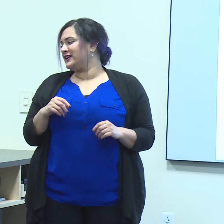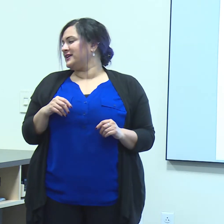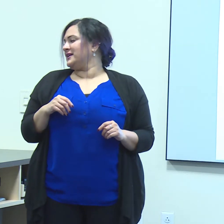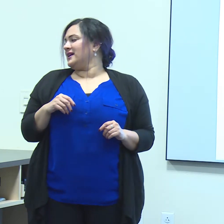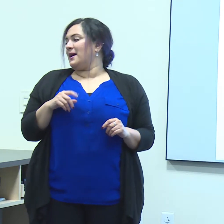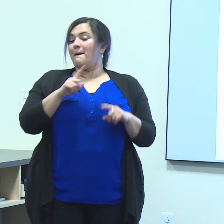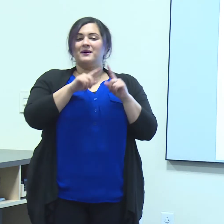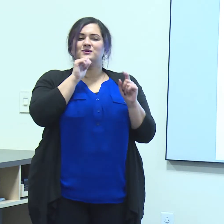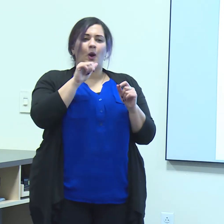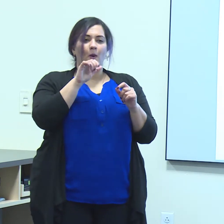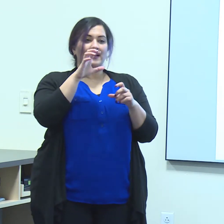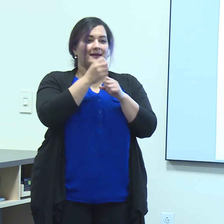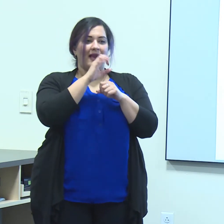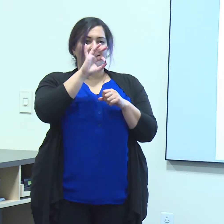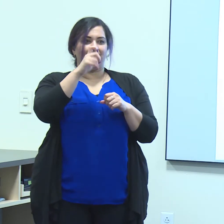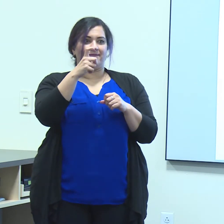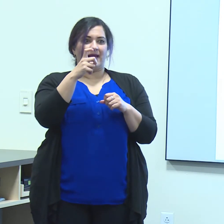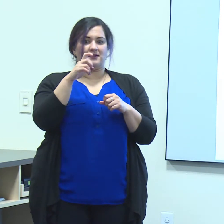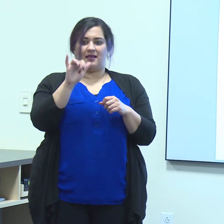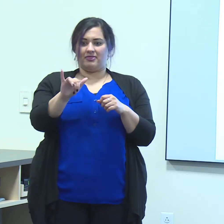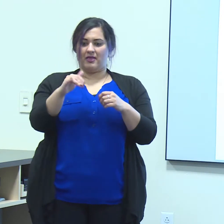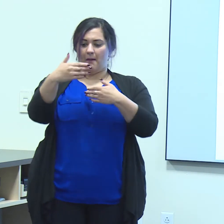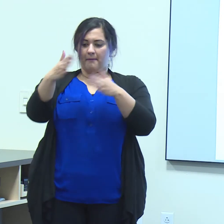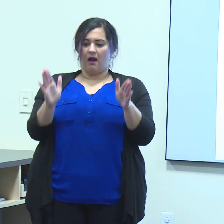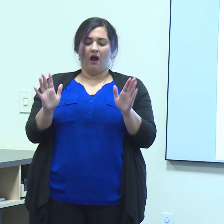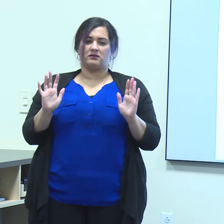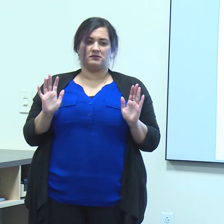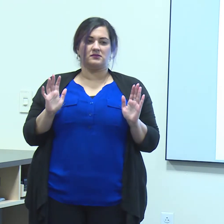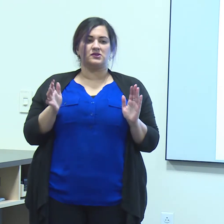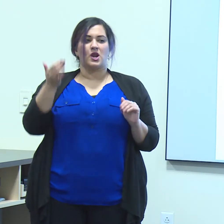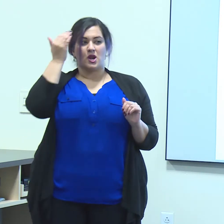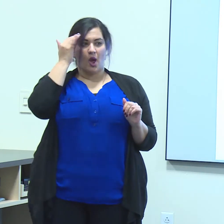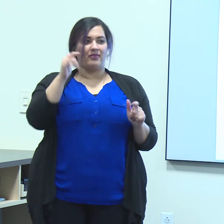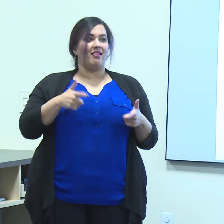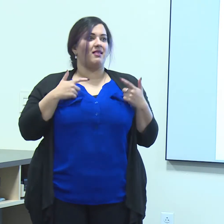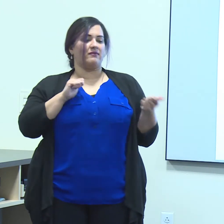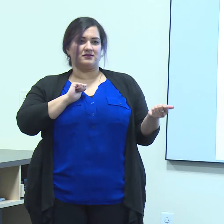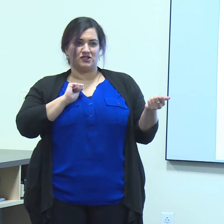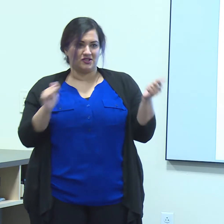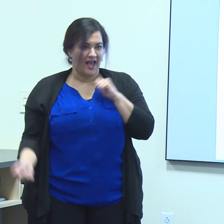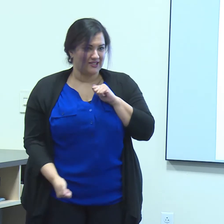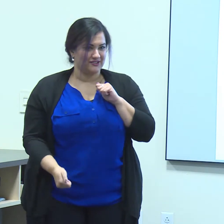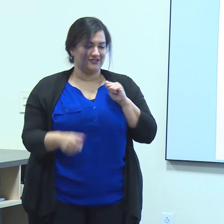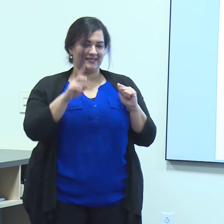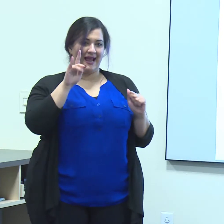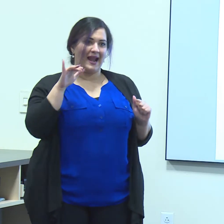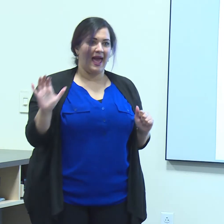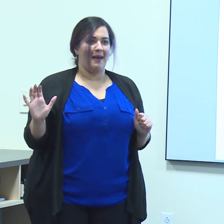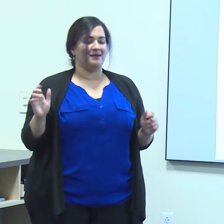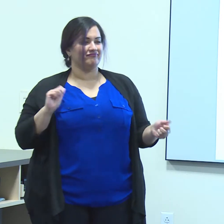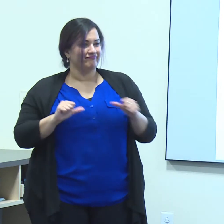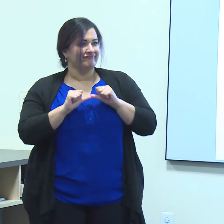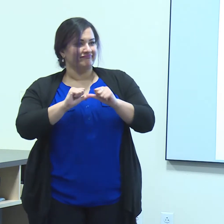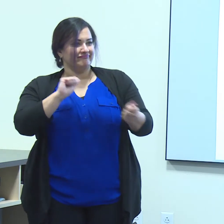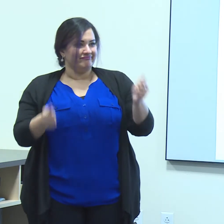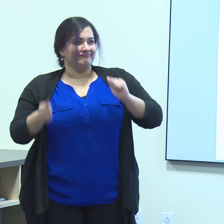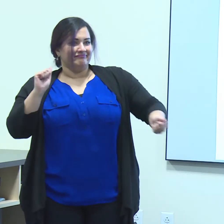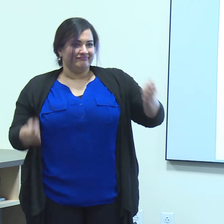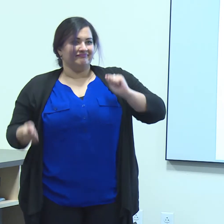building your knowledge. And don't get fixed or set in this box. Life changes, it's dynamic, it continues to evolve